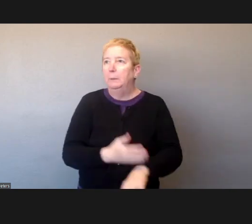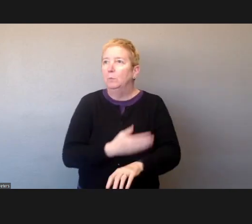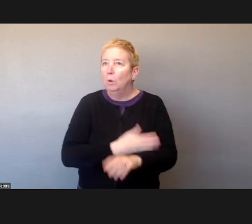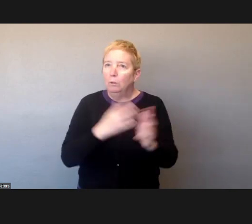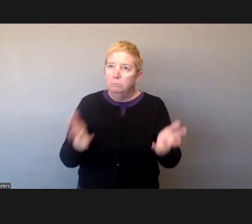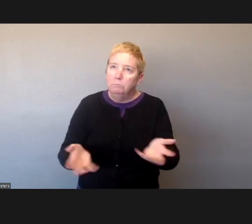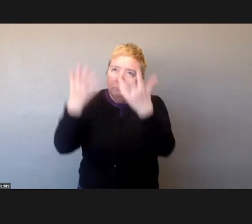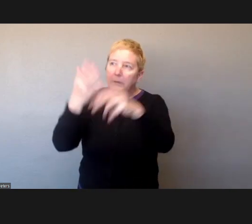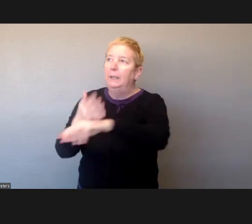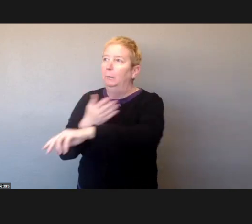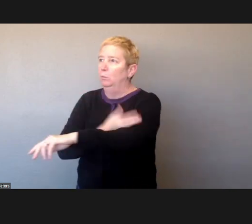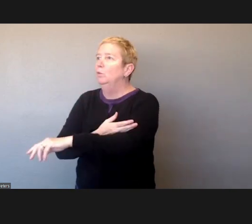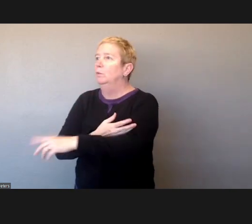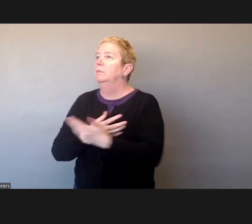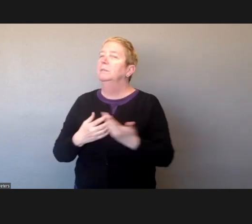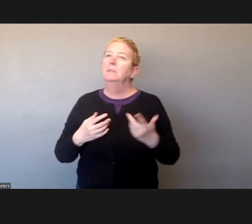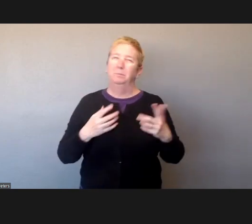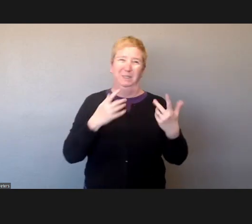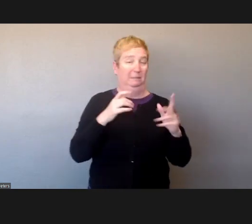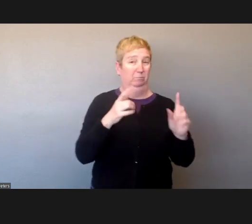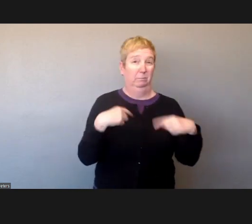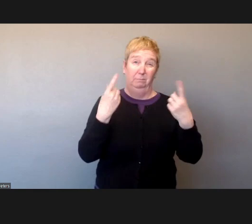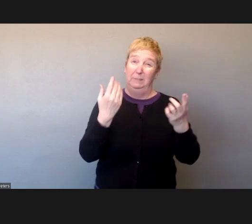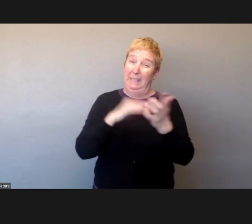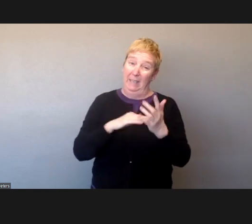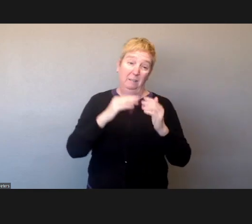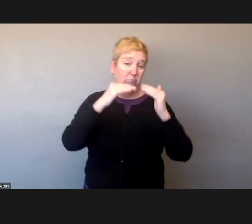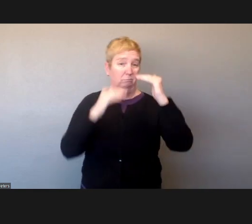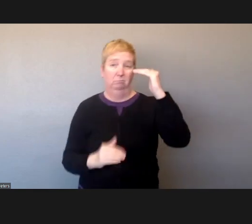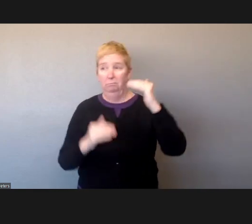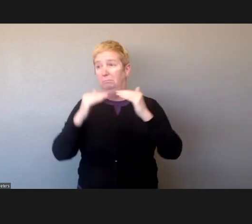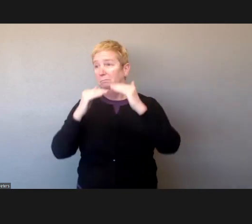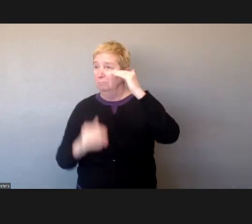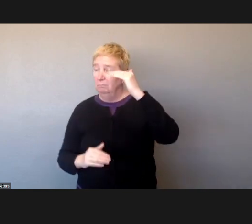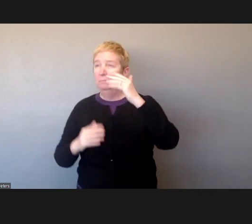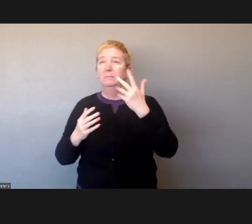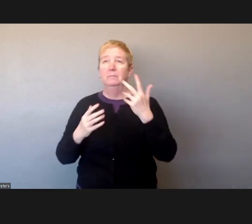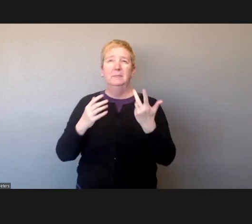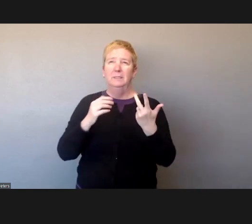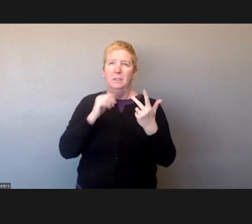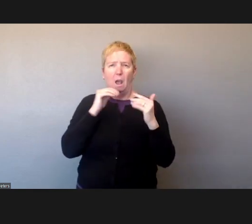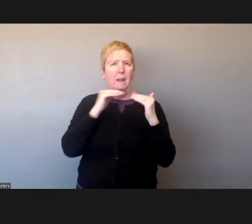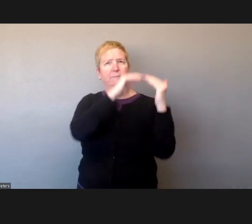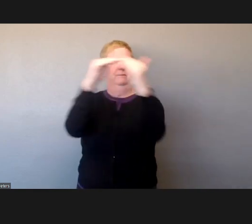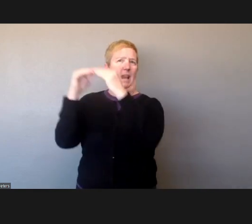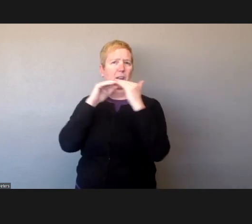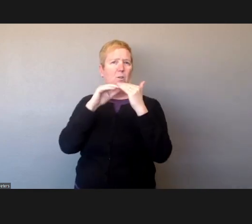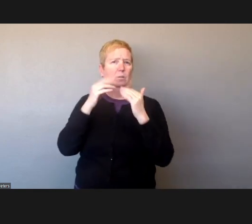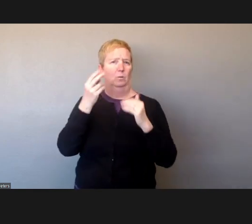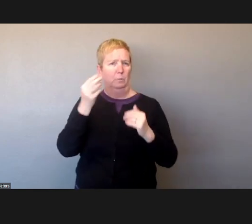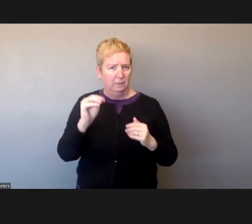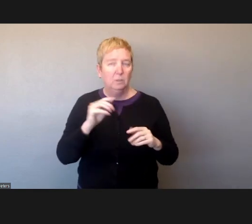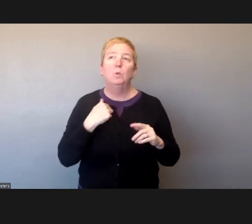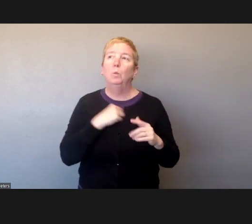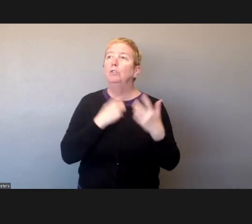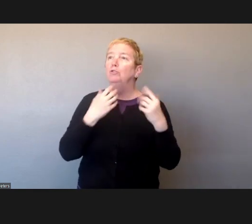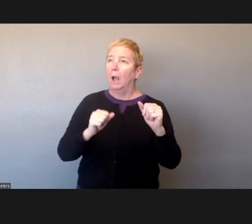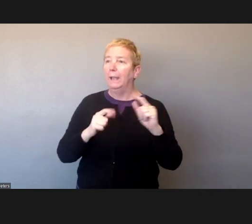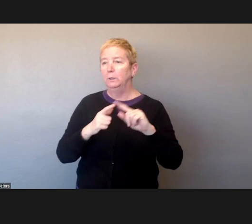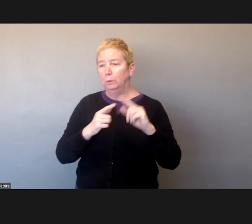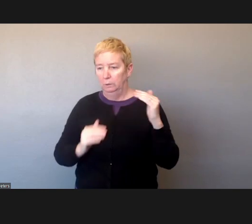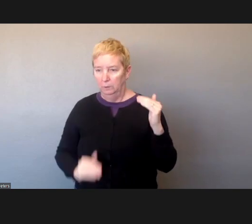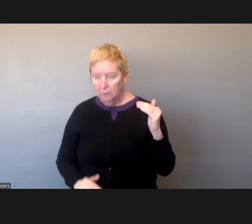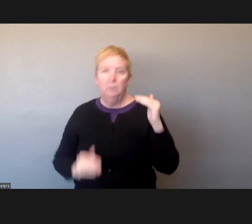So I could talk about this for the next 45 minutes. I try not to go more than twice as long as the